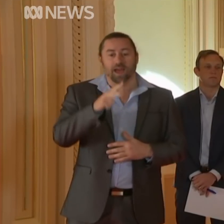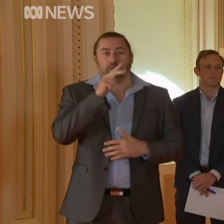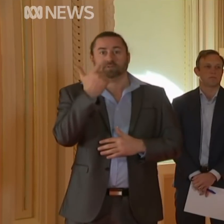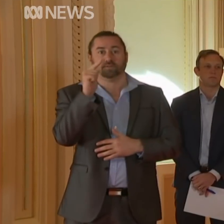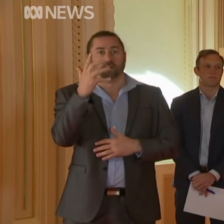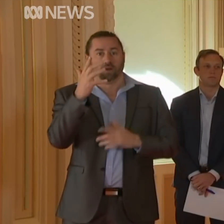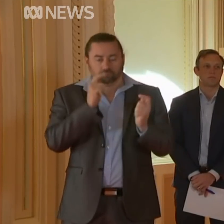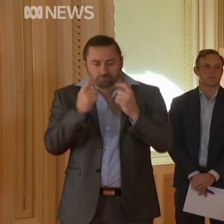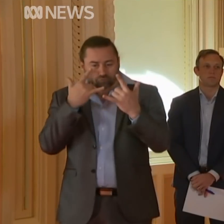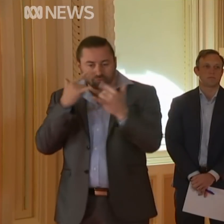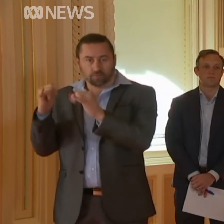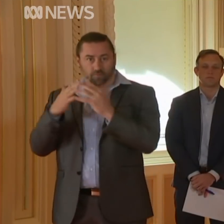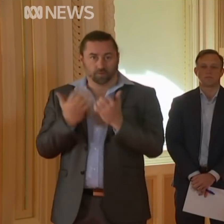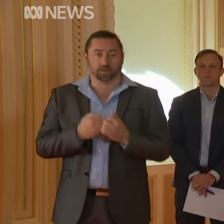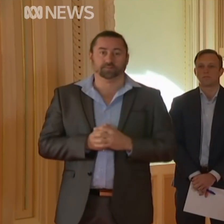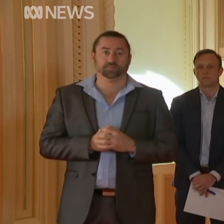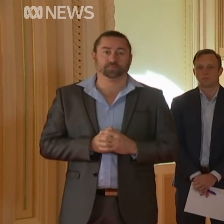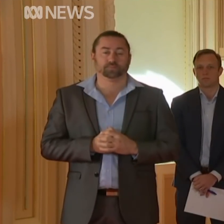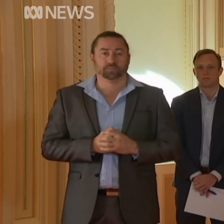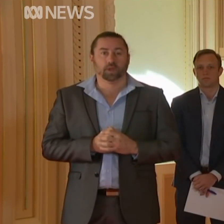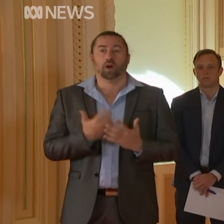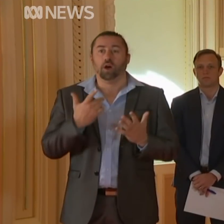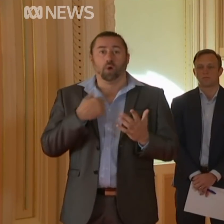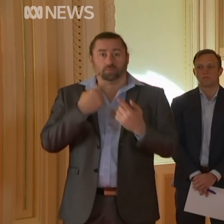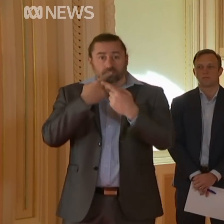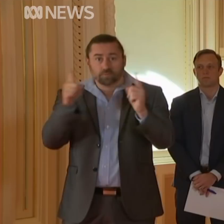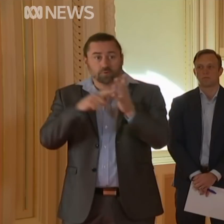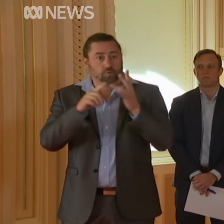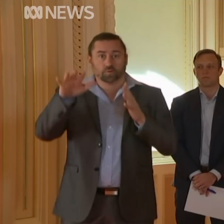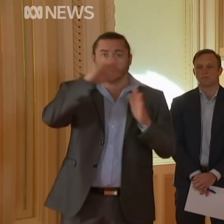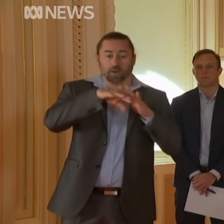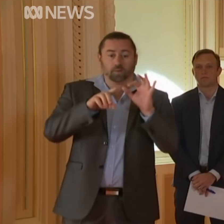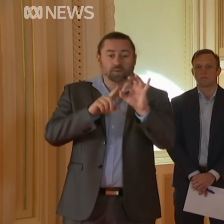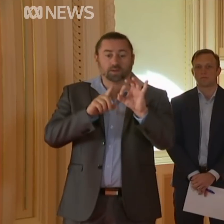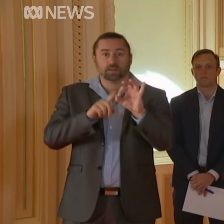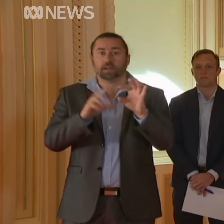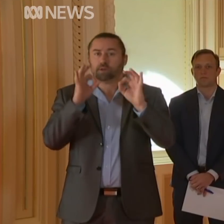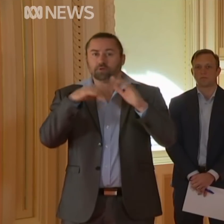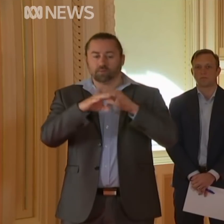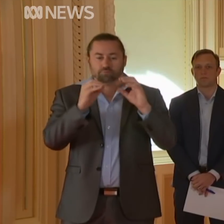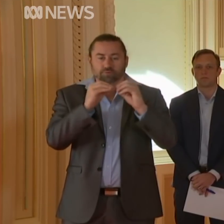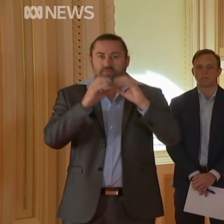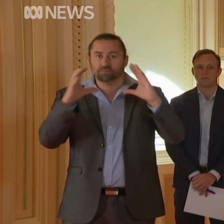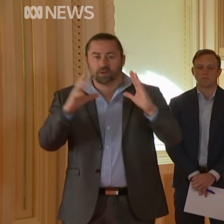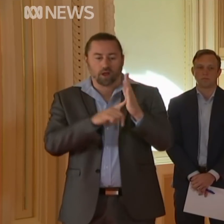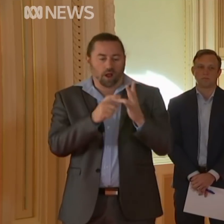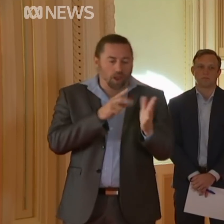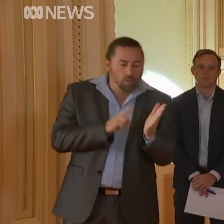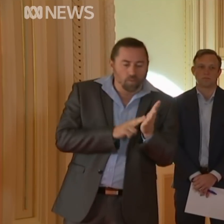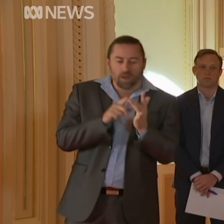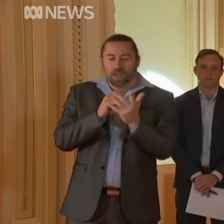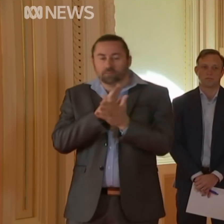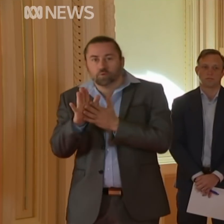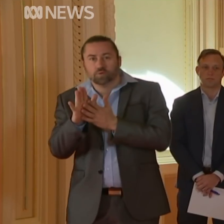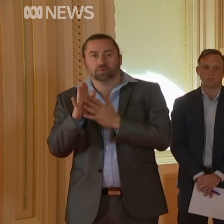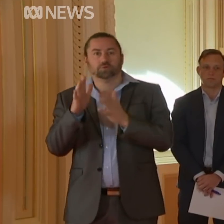6,875. So of course our message to Queenslanders, especially in those local government areas I mentioned yesterday, is that if